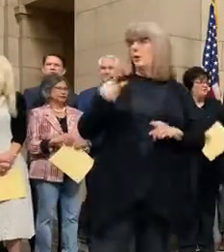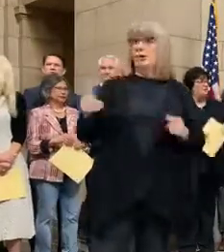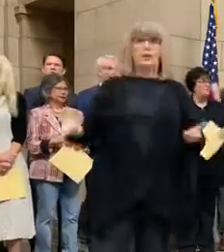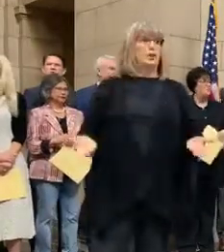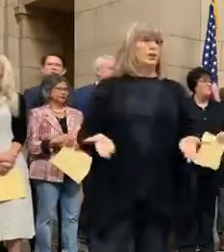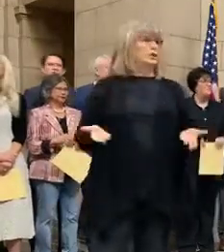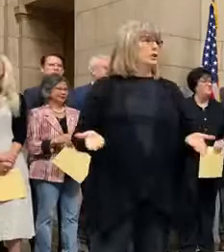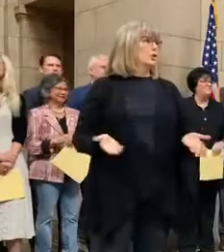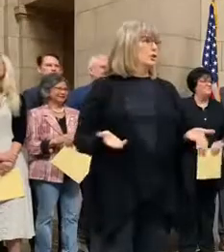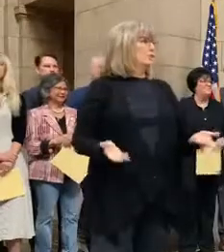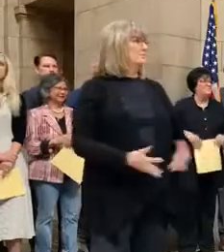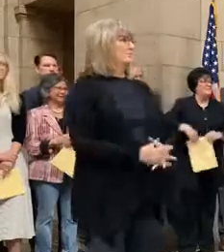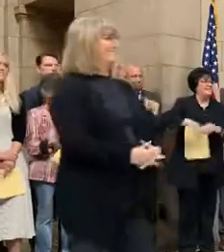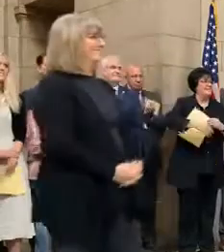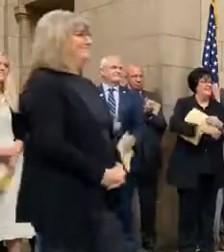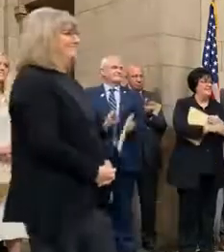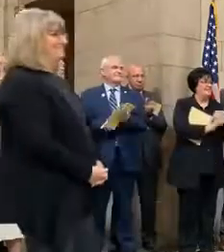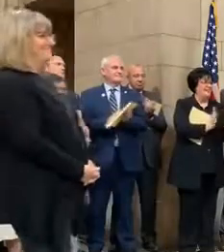here?